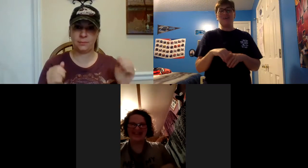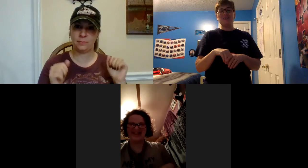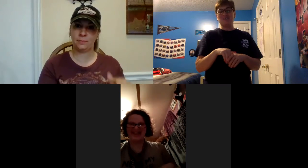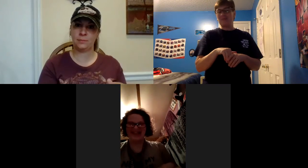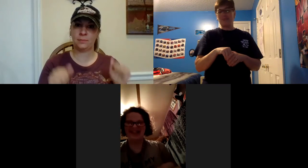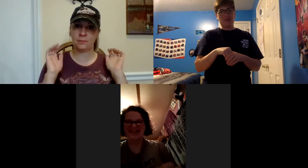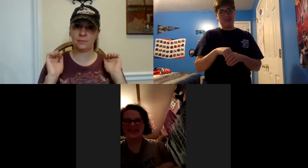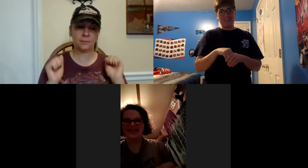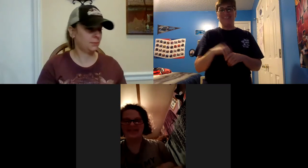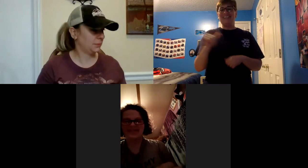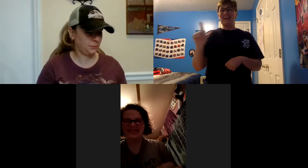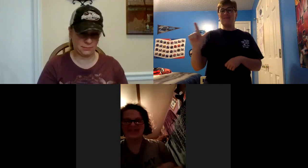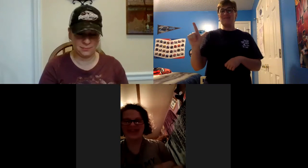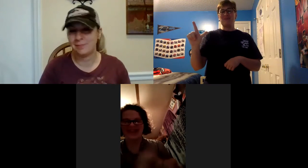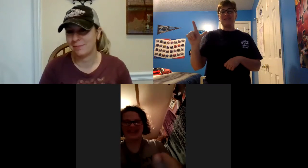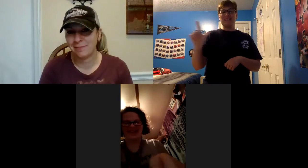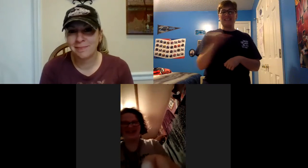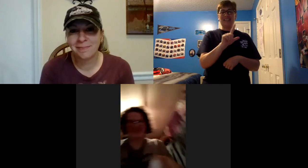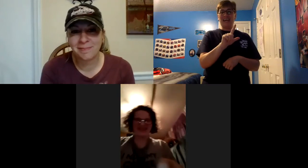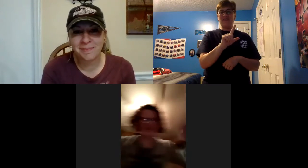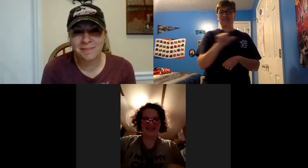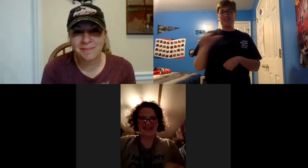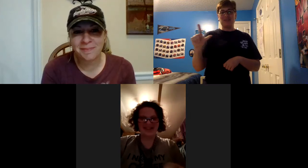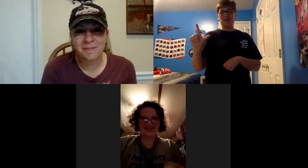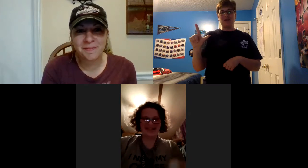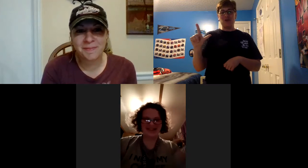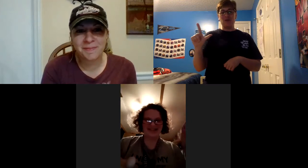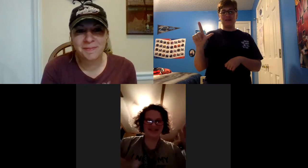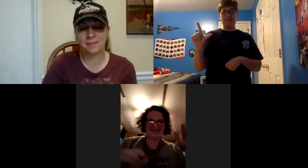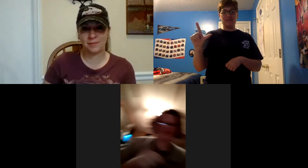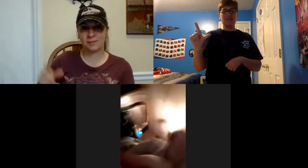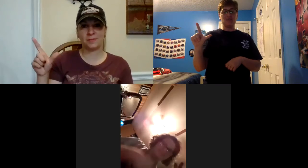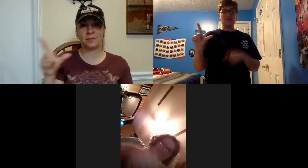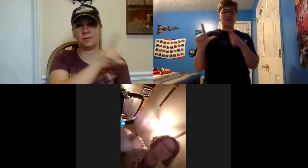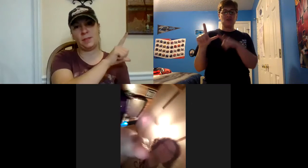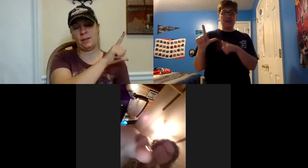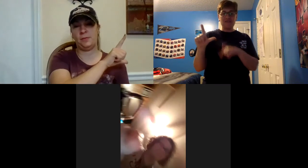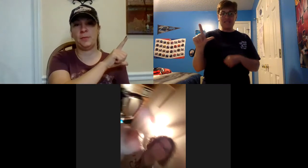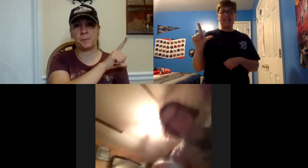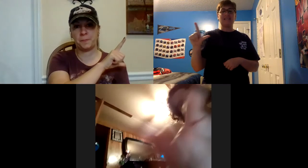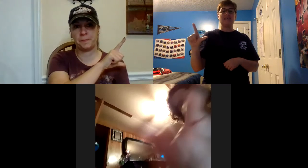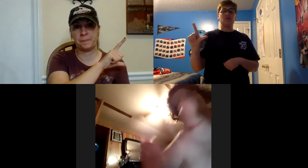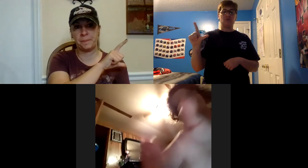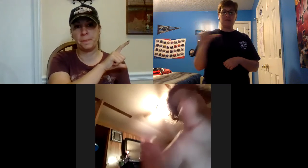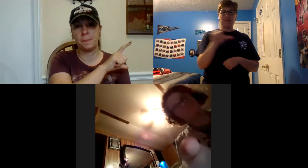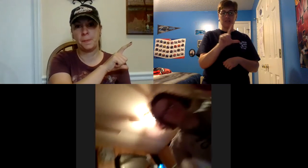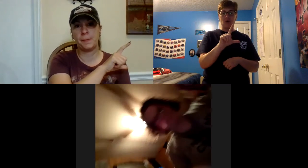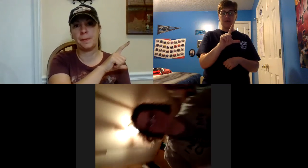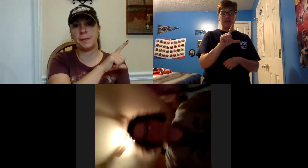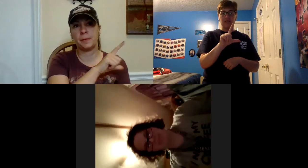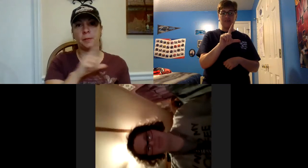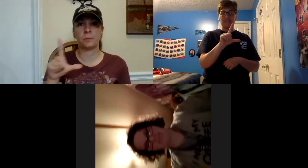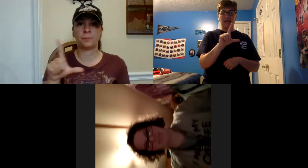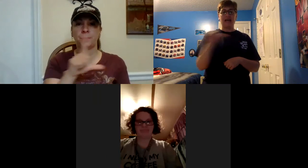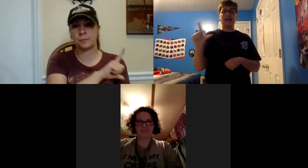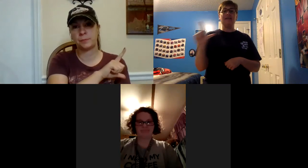So someone's like, what? So we did left, like when you're telling someone that you're left-handed or something is on